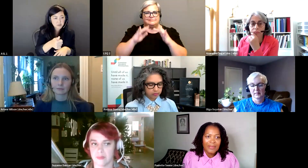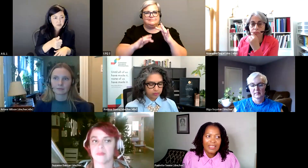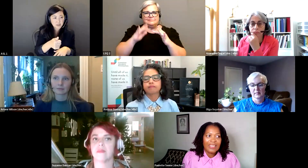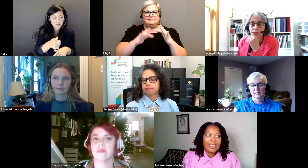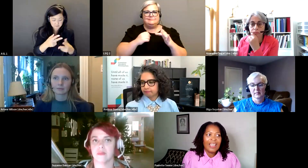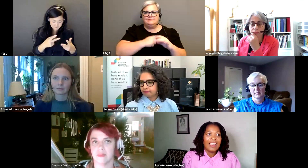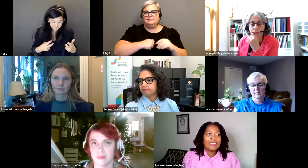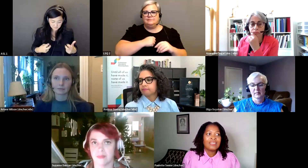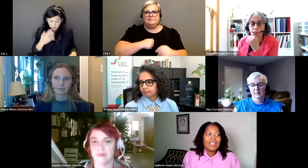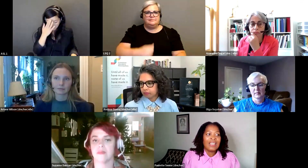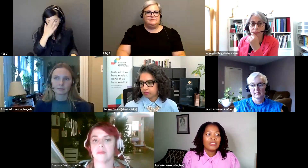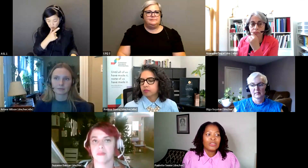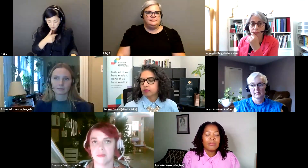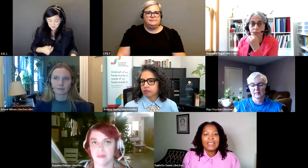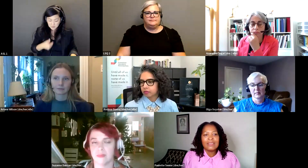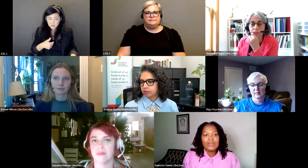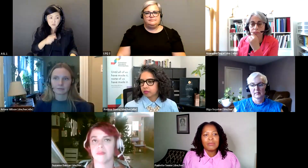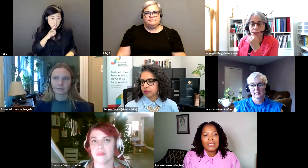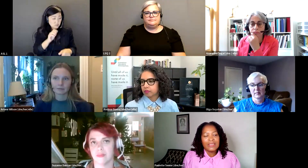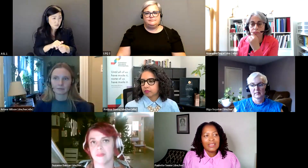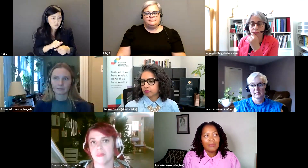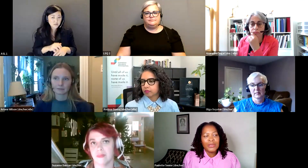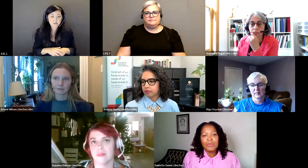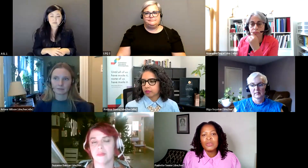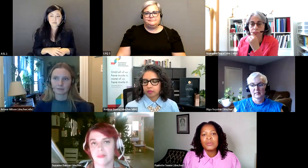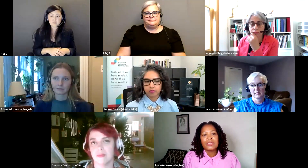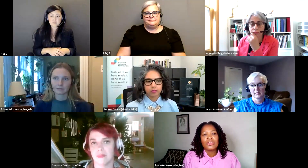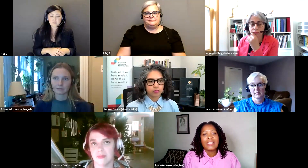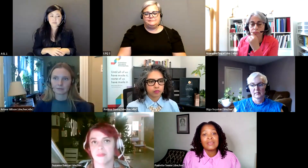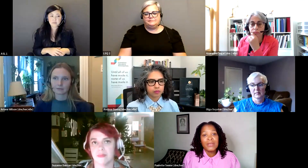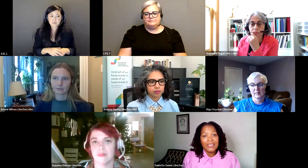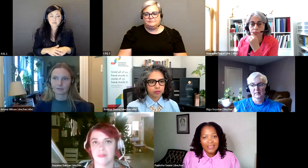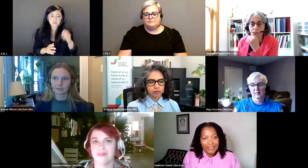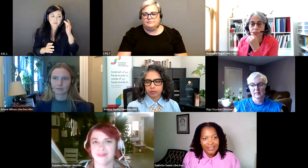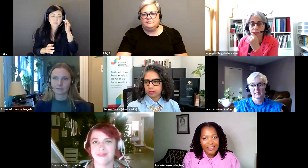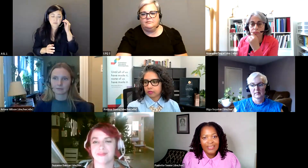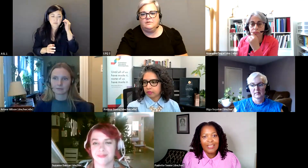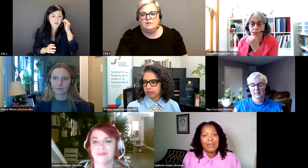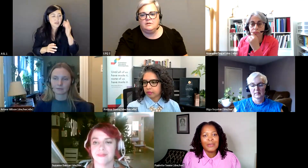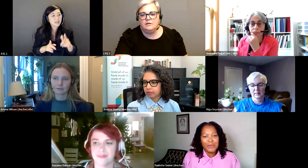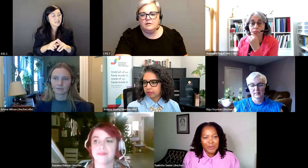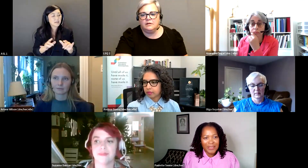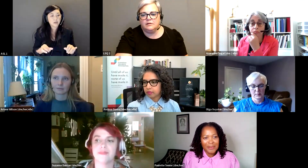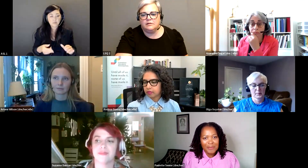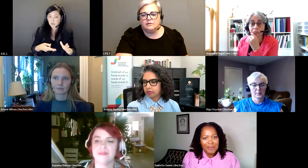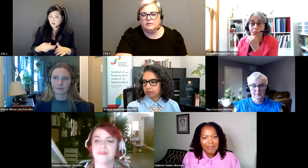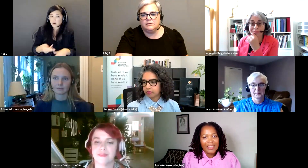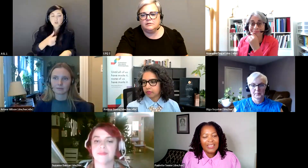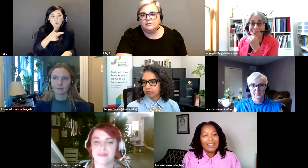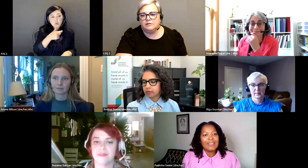are, and to the best of your ability, be appropriately transparent about who you